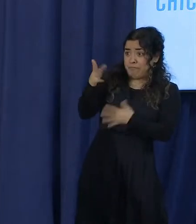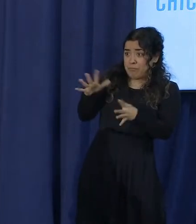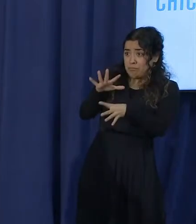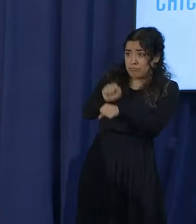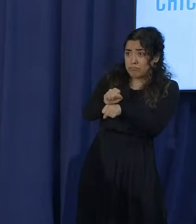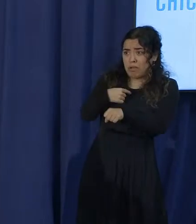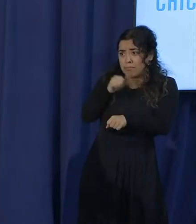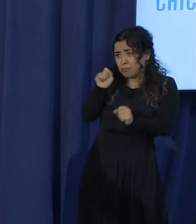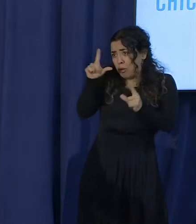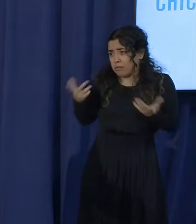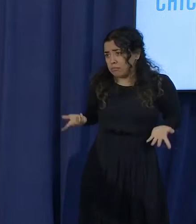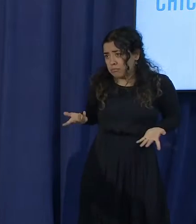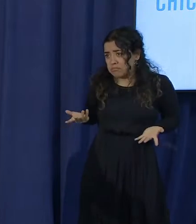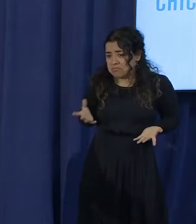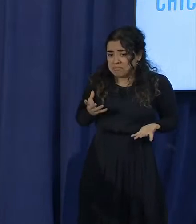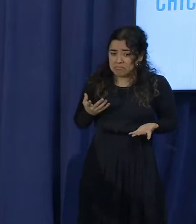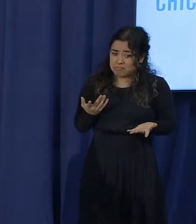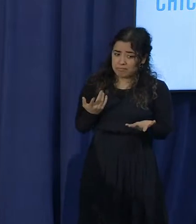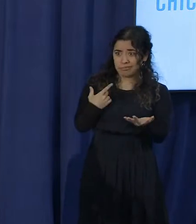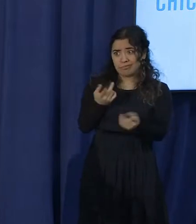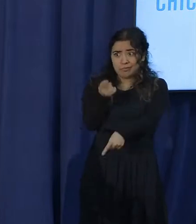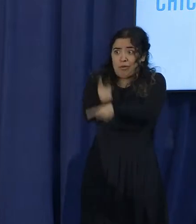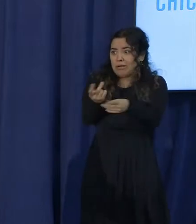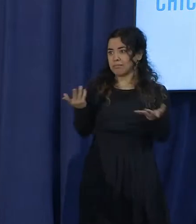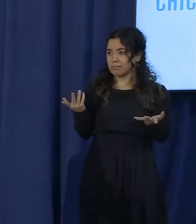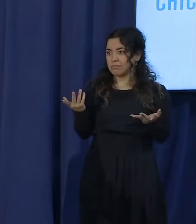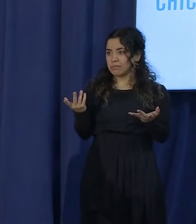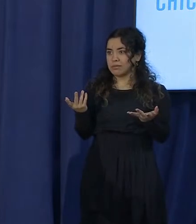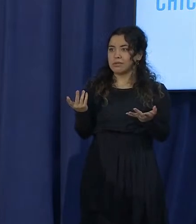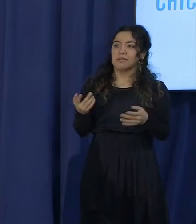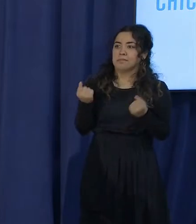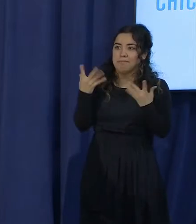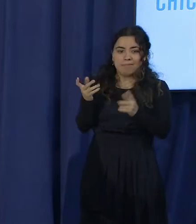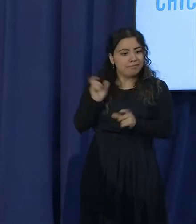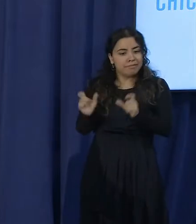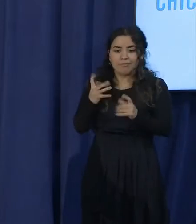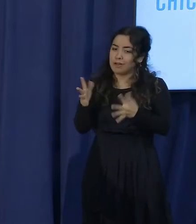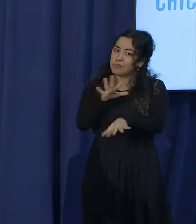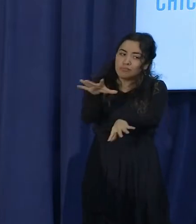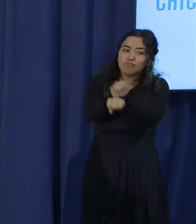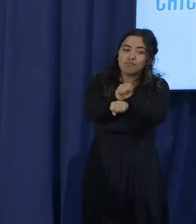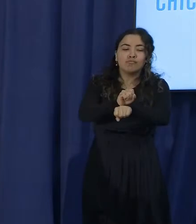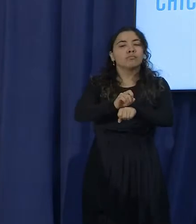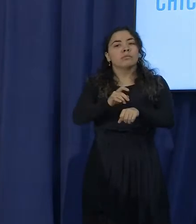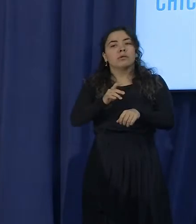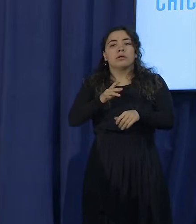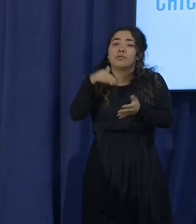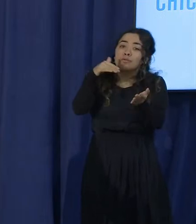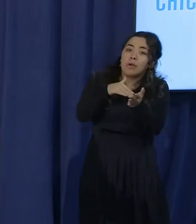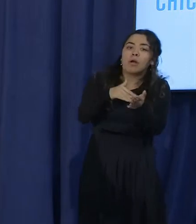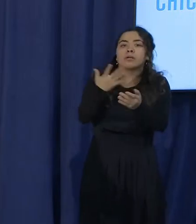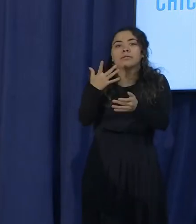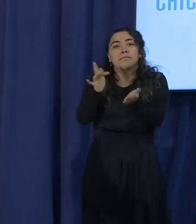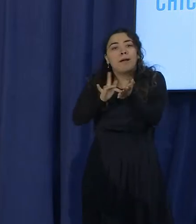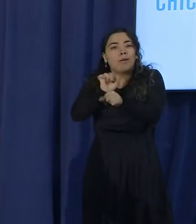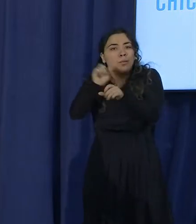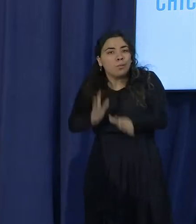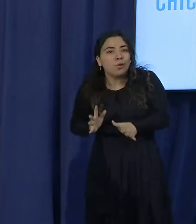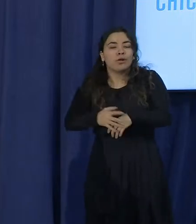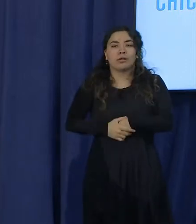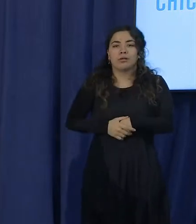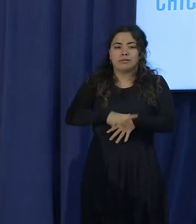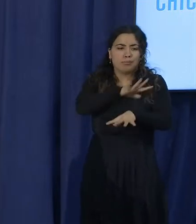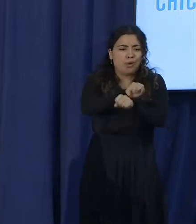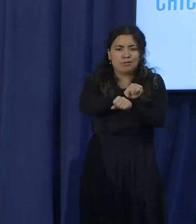with our frontline essential workers, et cetera. So again, I fully expect that, there are thousands